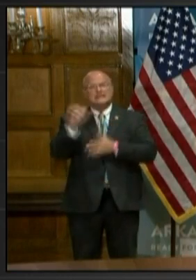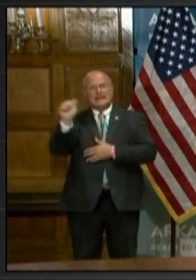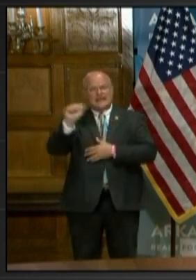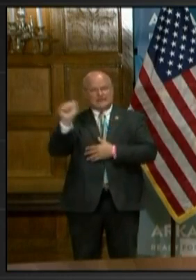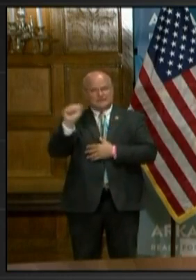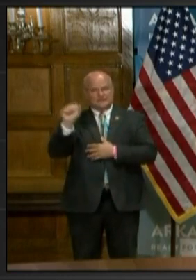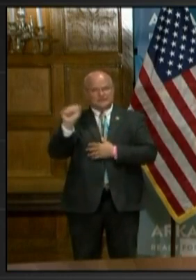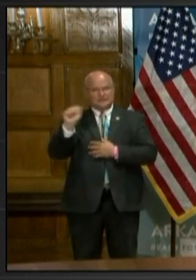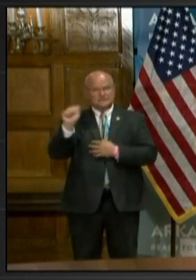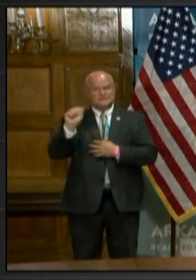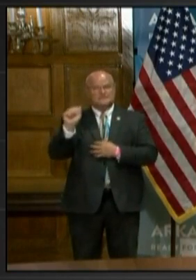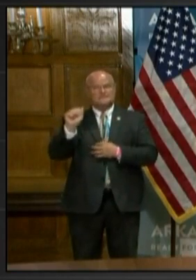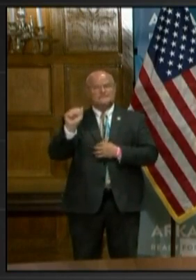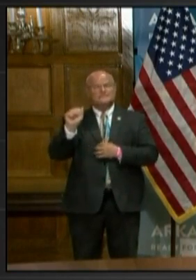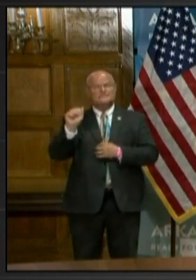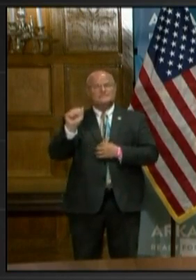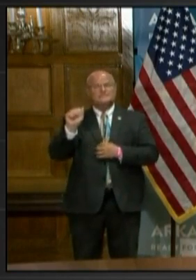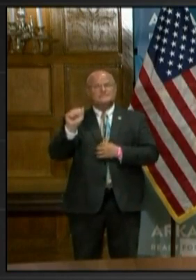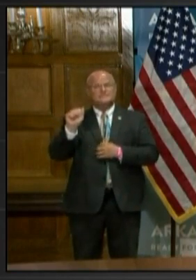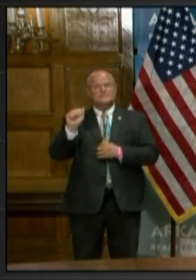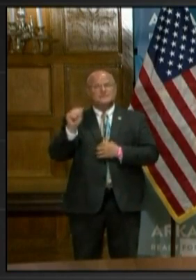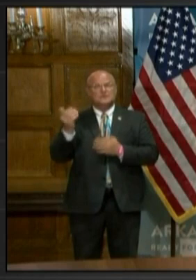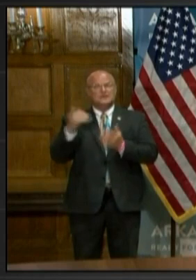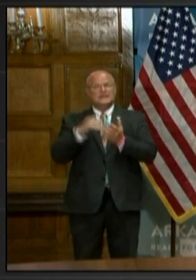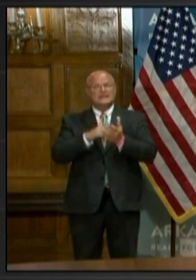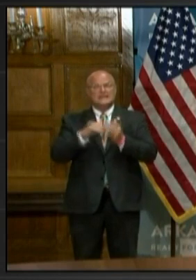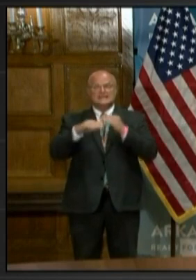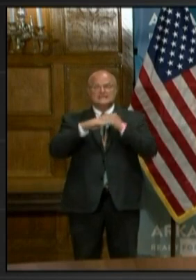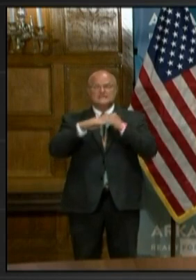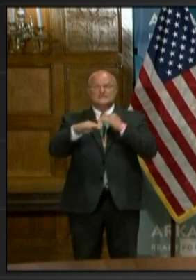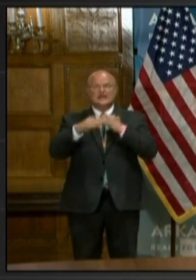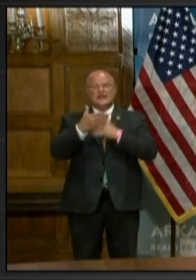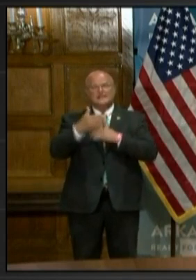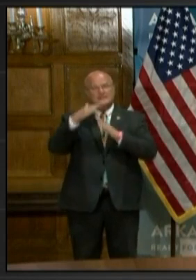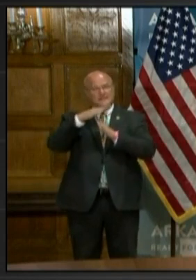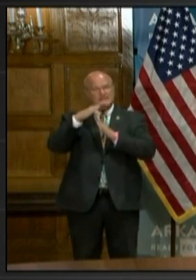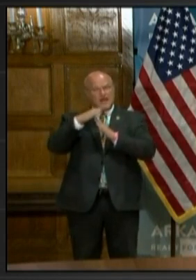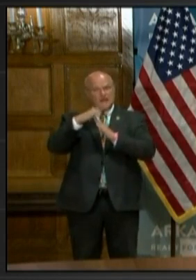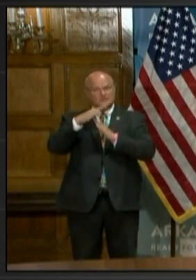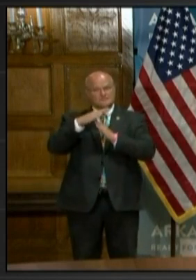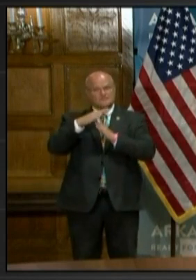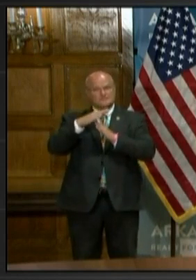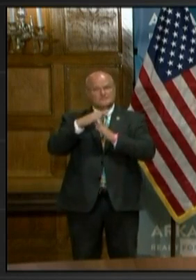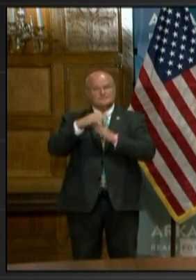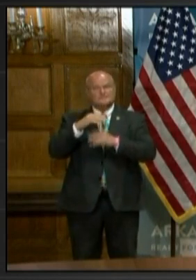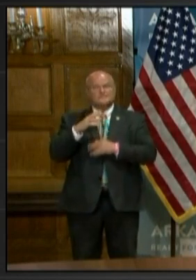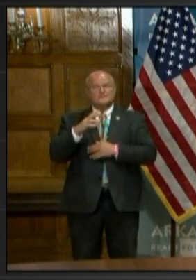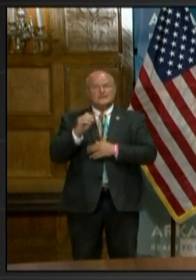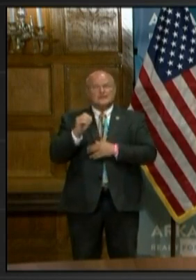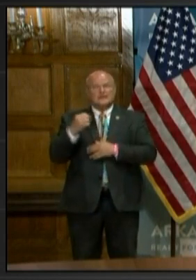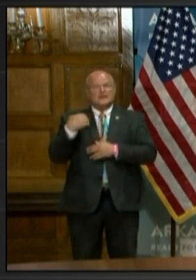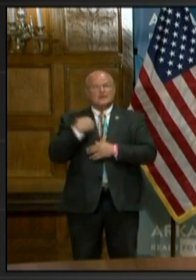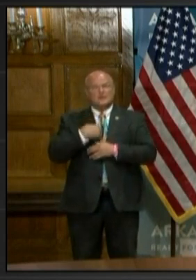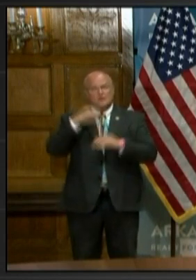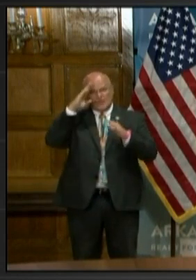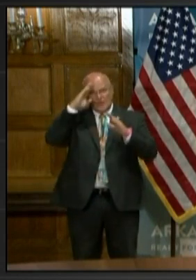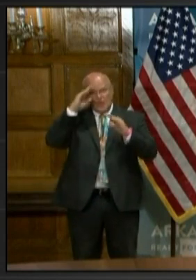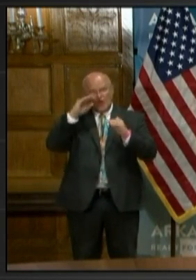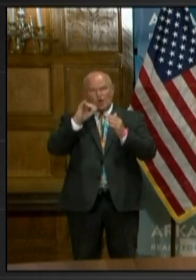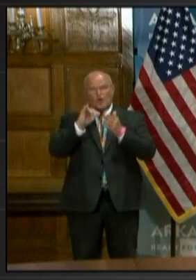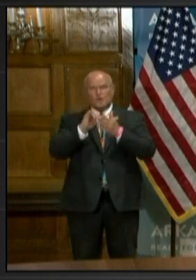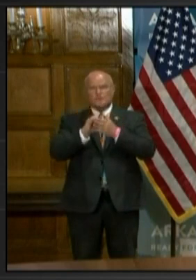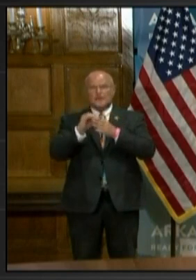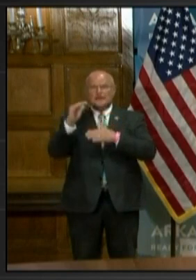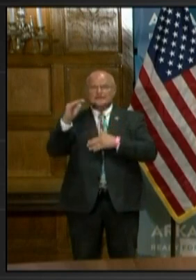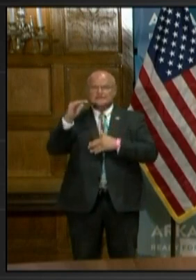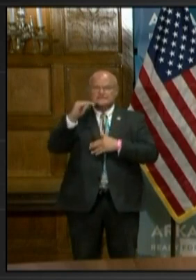rolling average, where again it's flat there at the top, and we hope that that can come